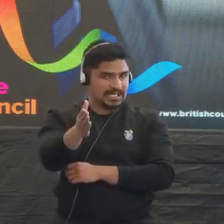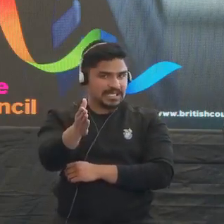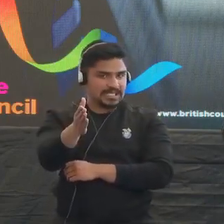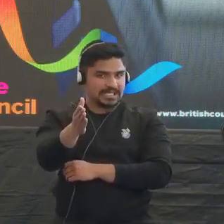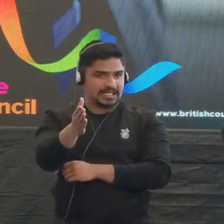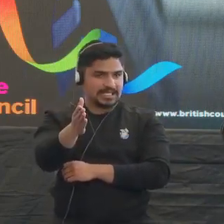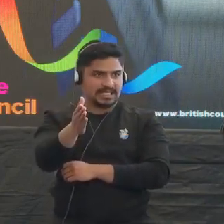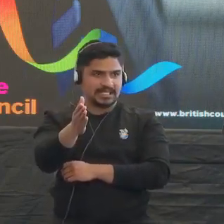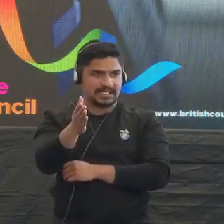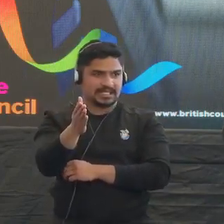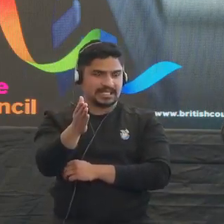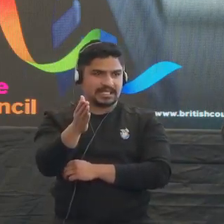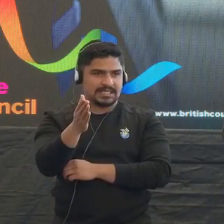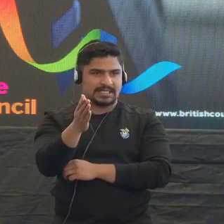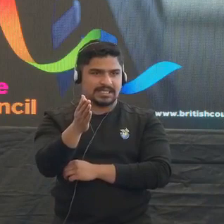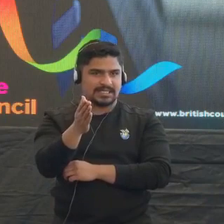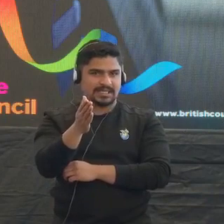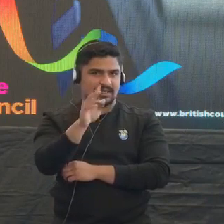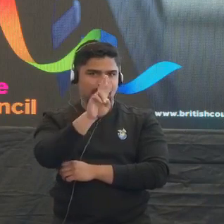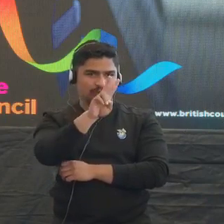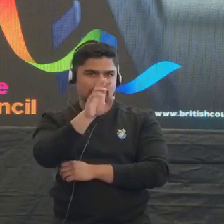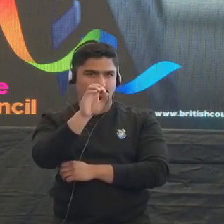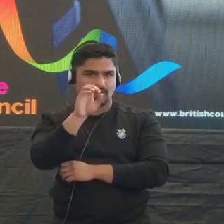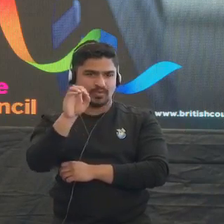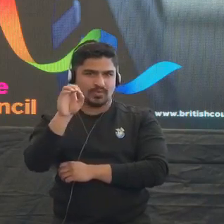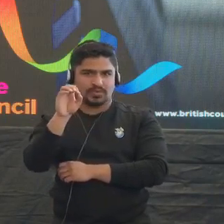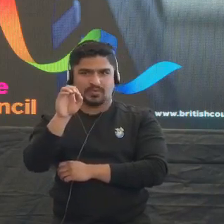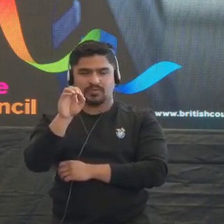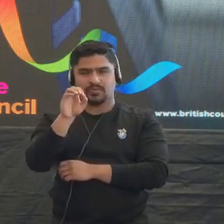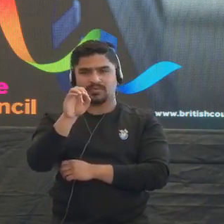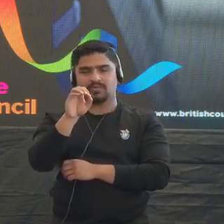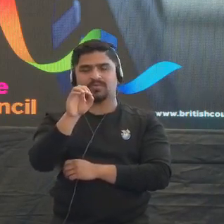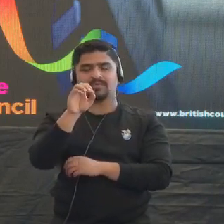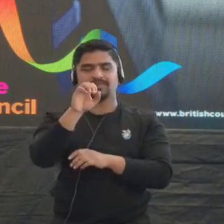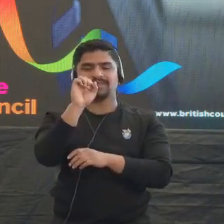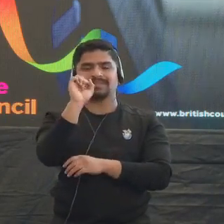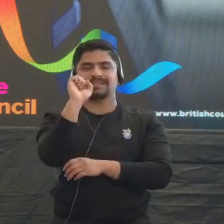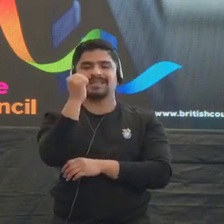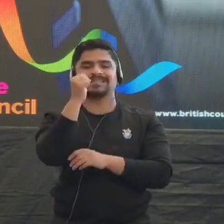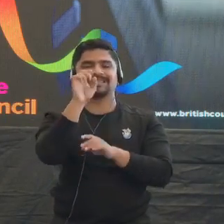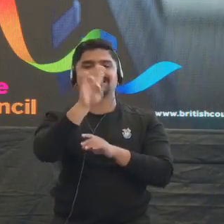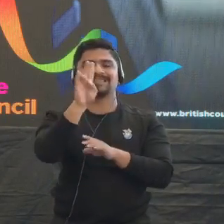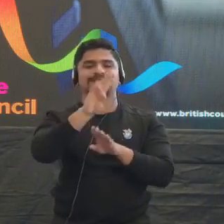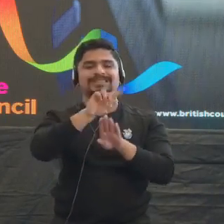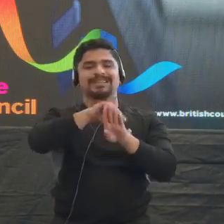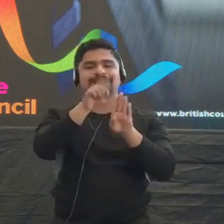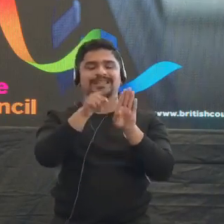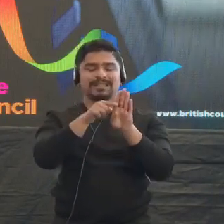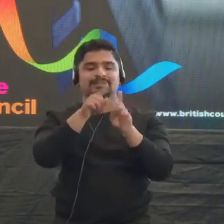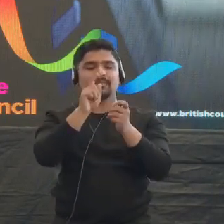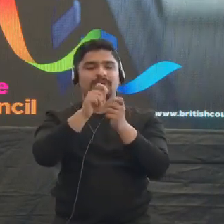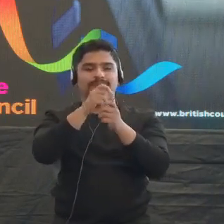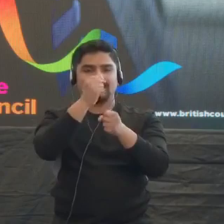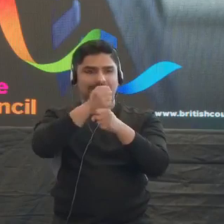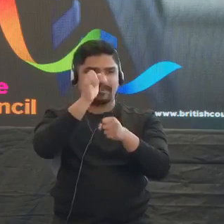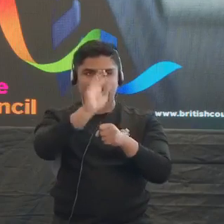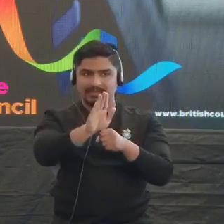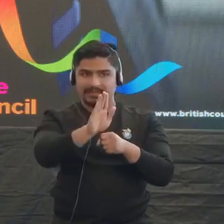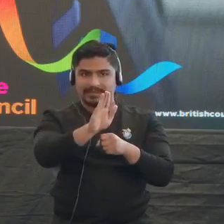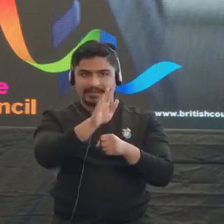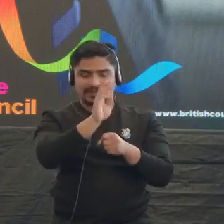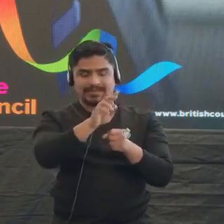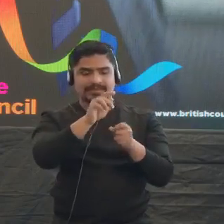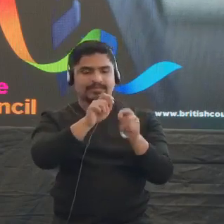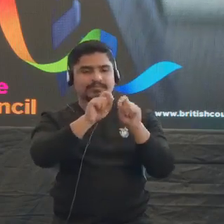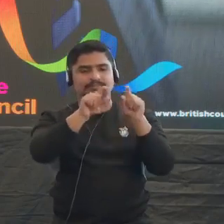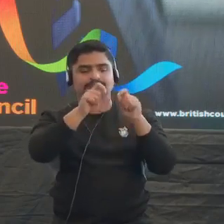Policy 2019, but yet it is not finalized. So it may comes in